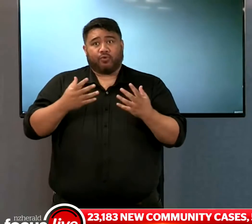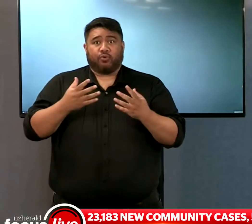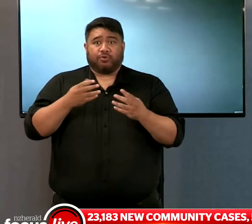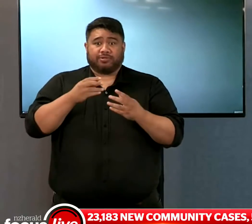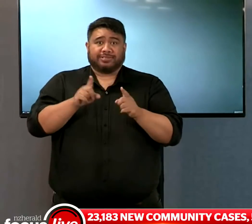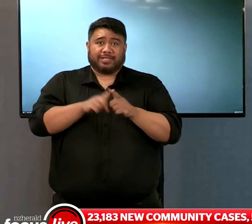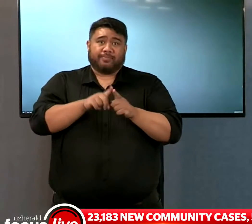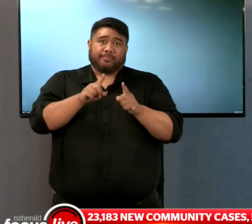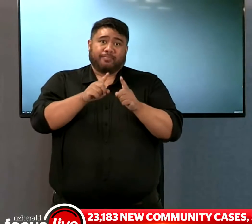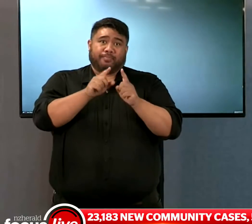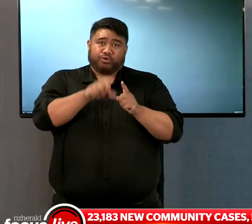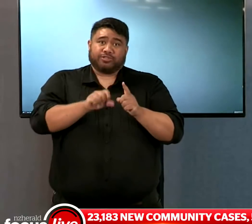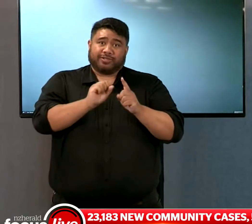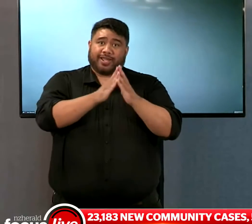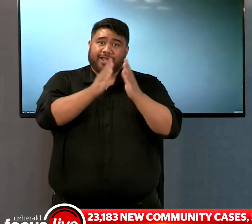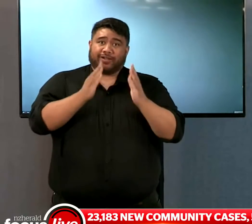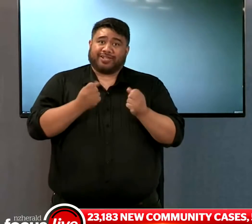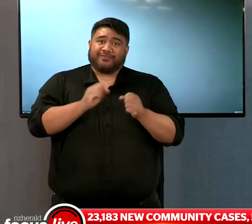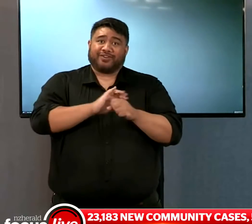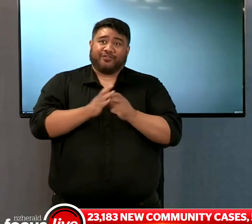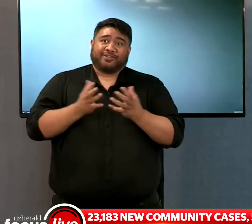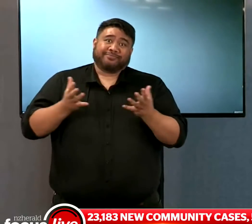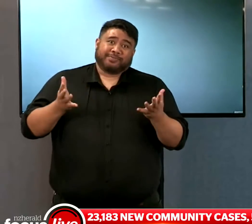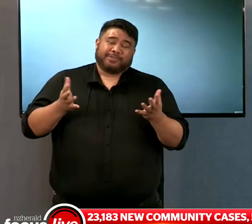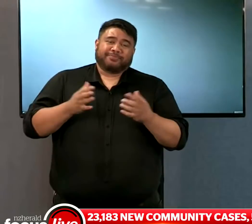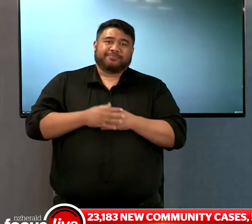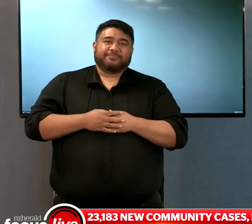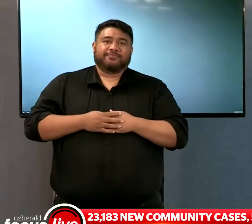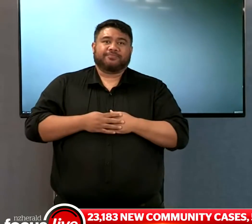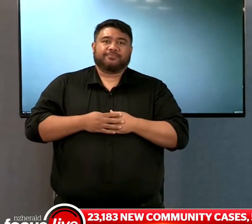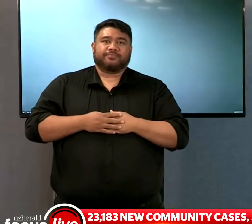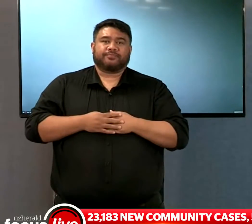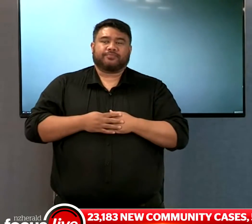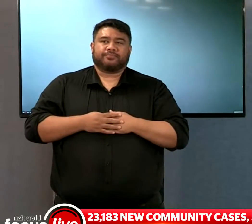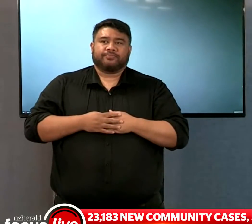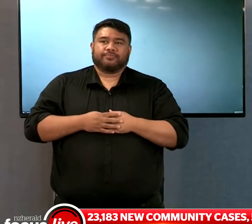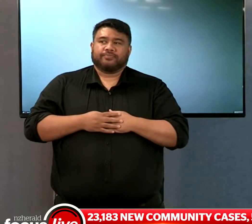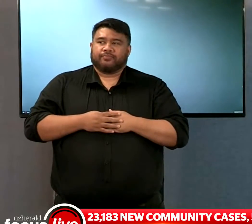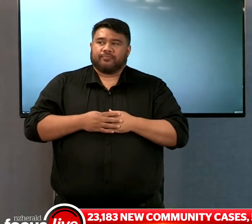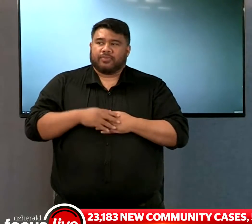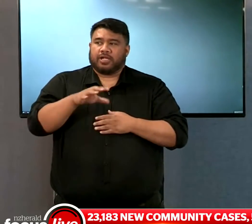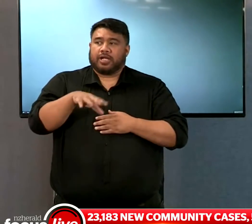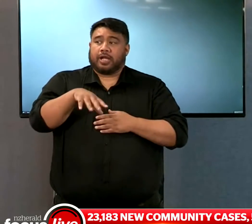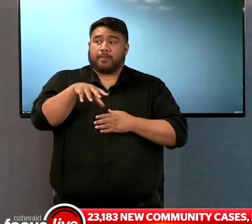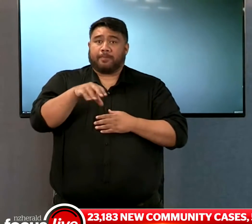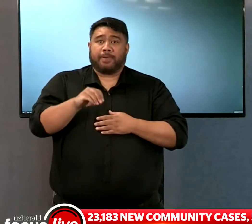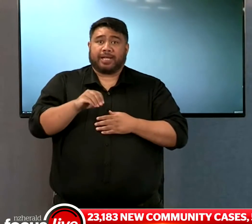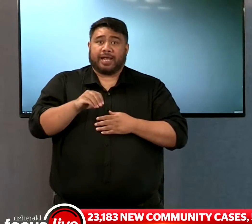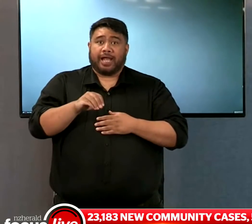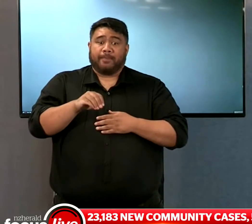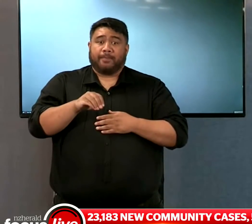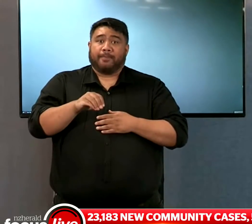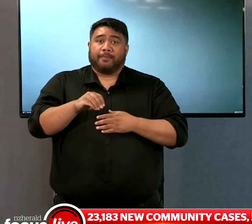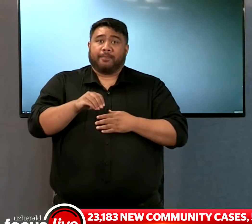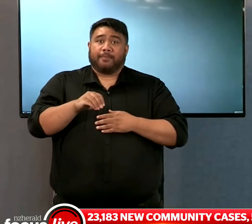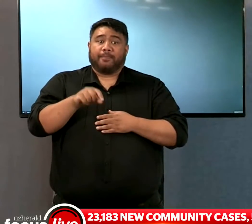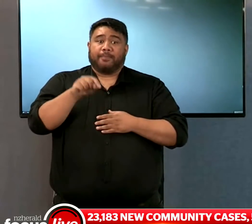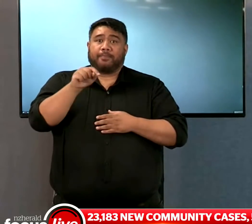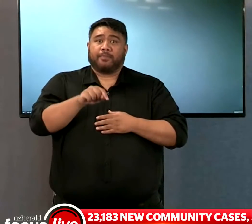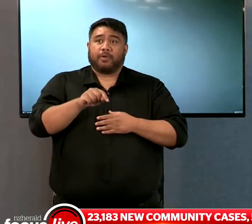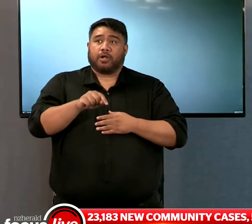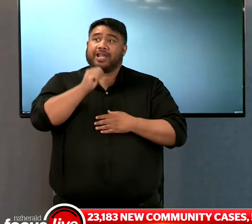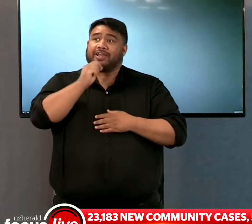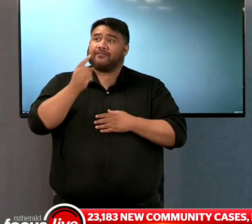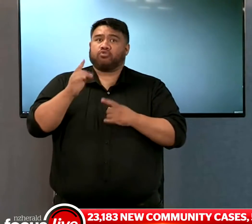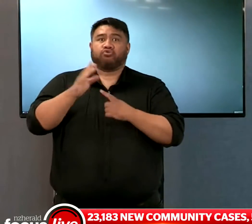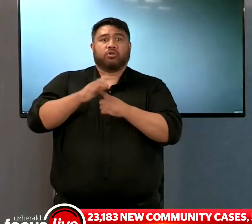At the moment, we've got 169 collection sites. Those are the places where people who are on that critical worker exemption scheme can